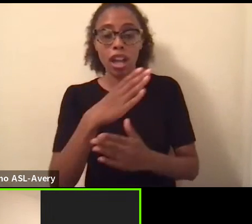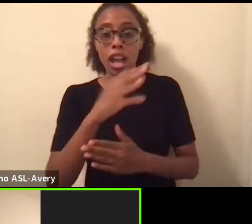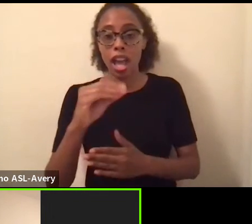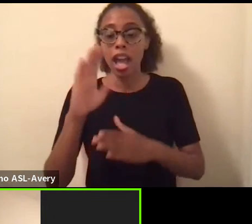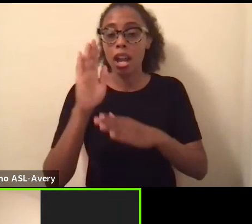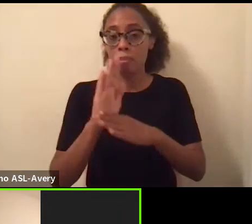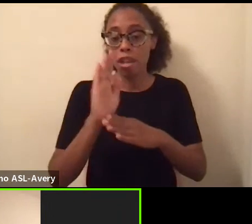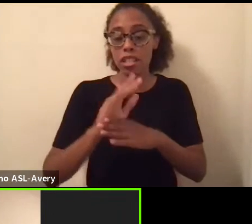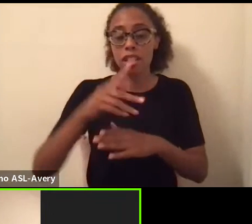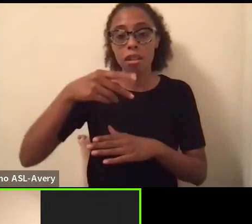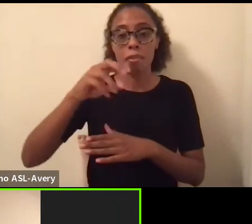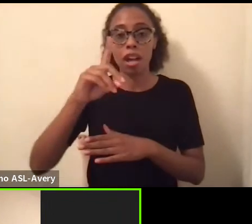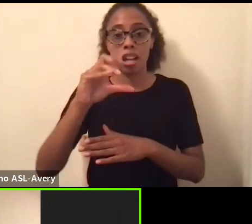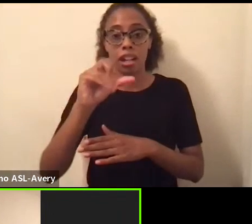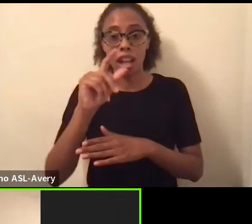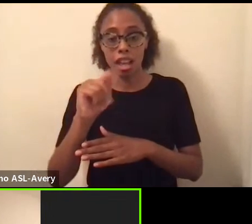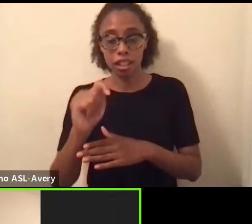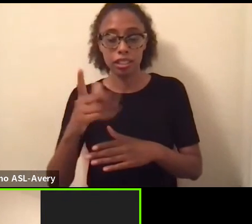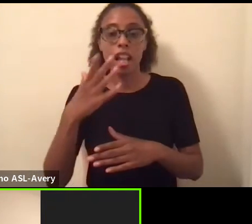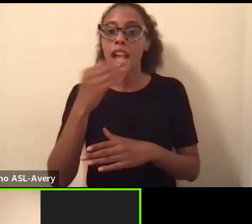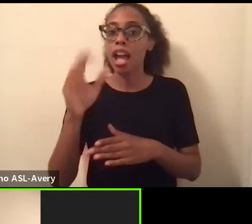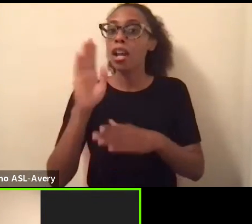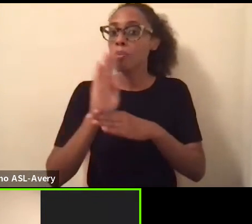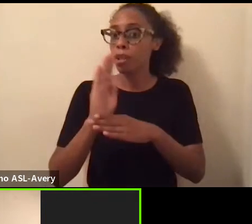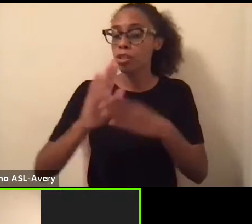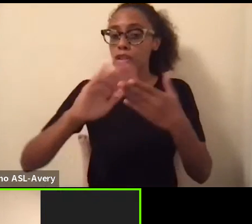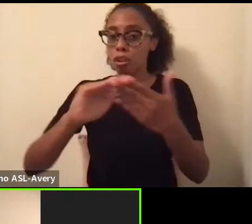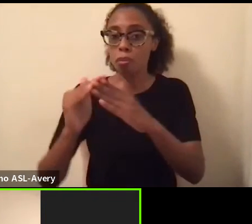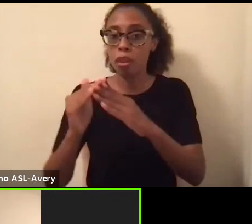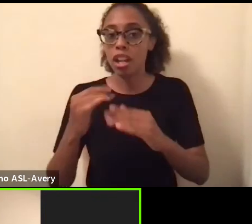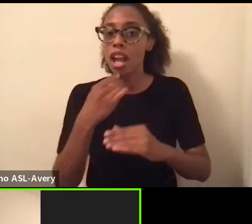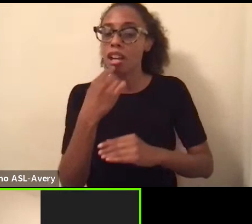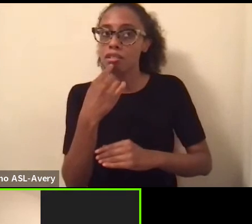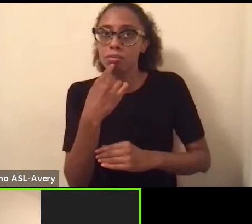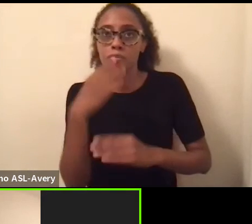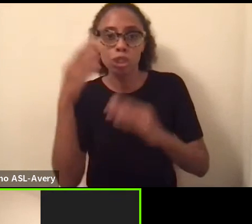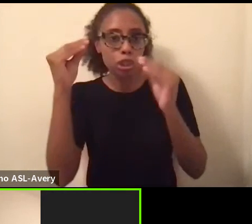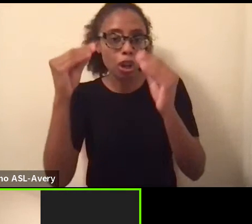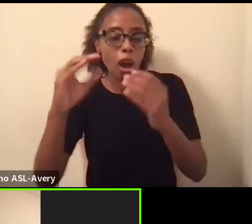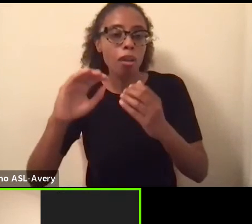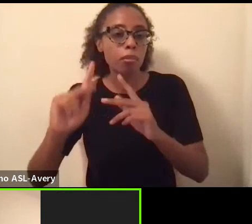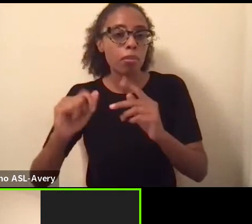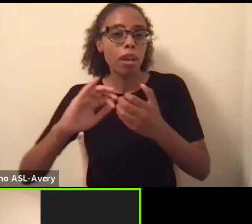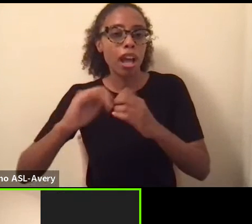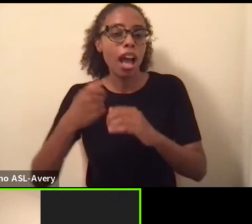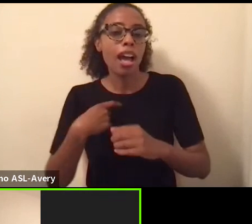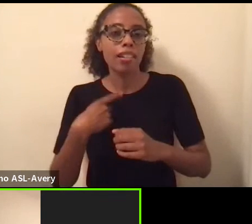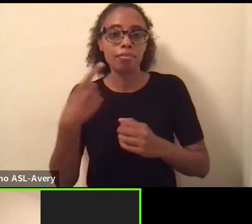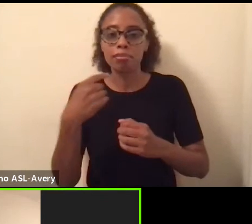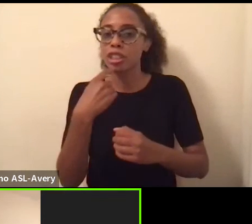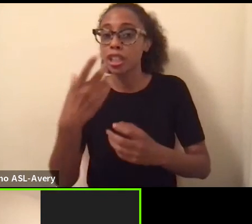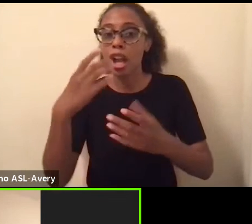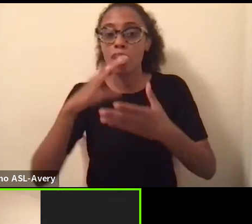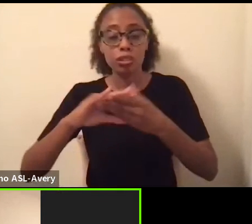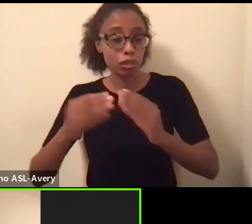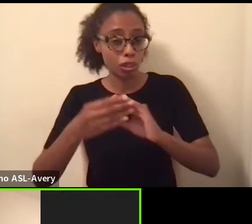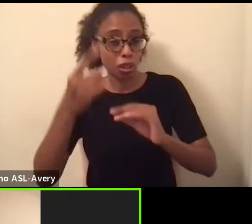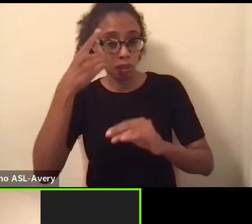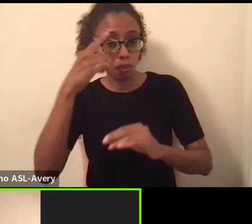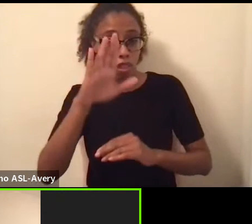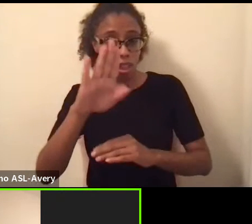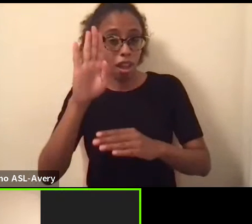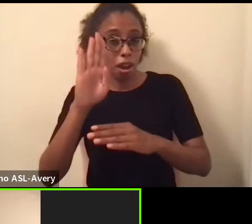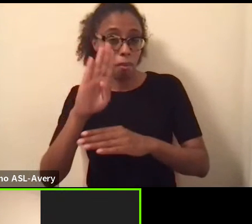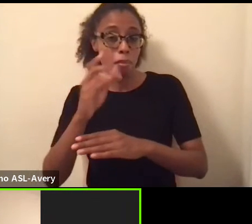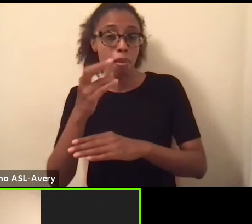business community where I taught people how to tell stories for their brand. And now I'm teaching people about other